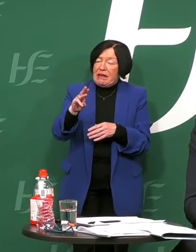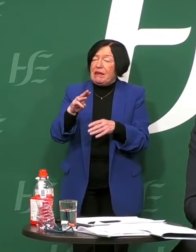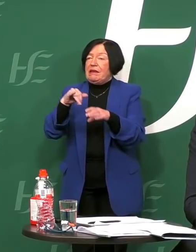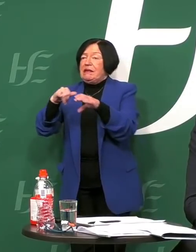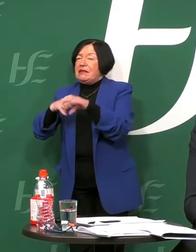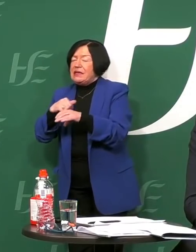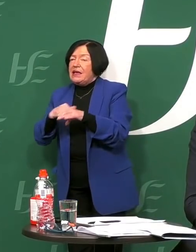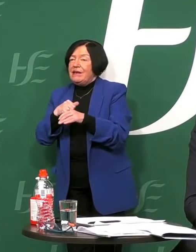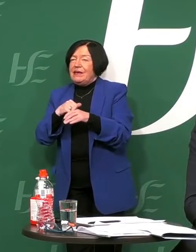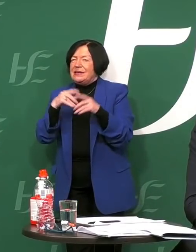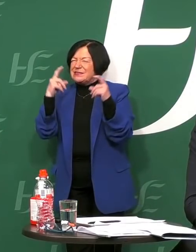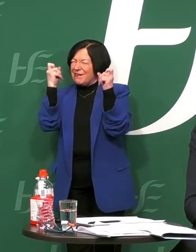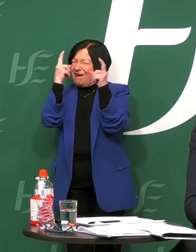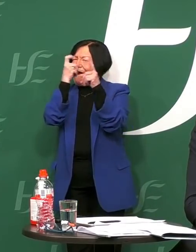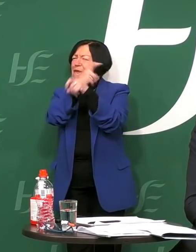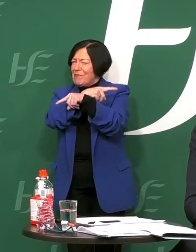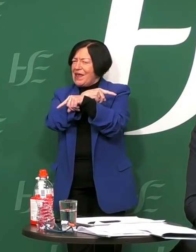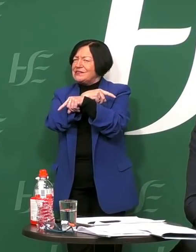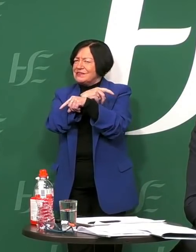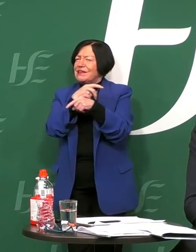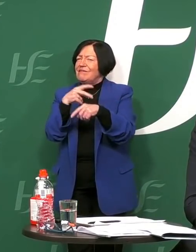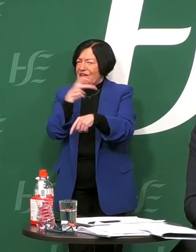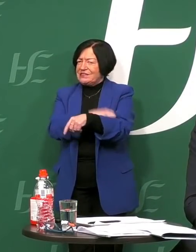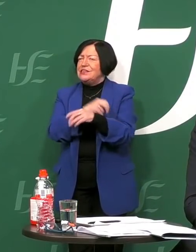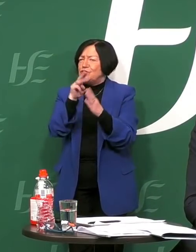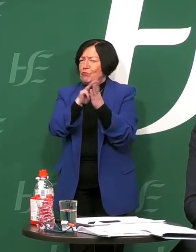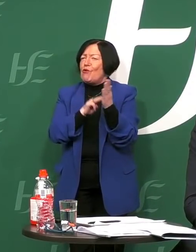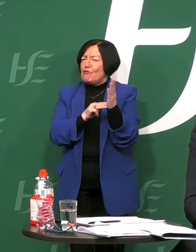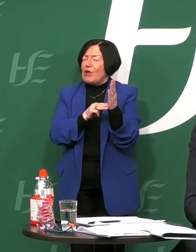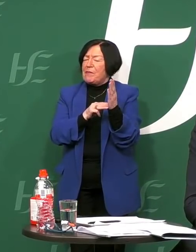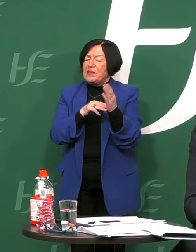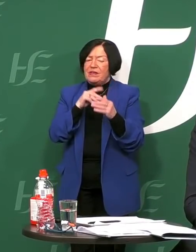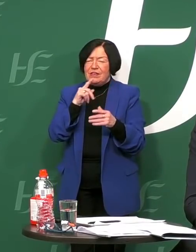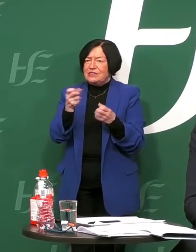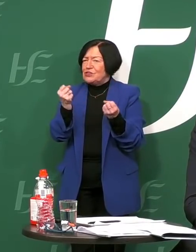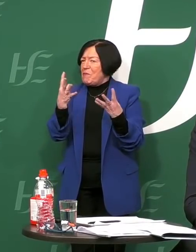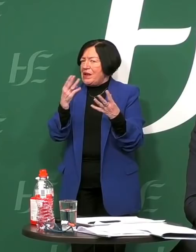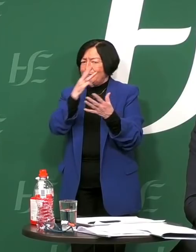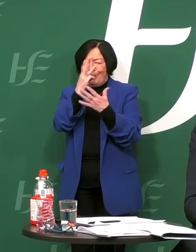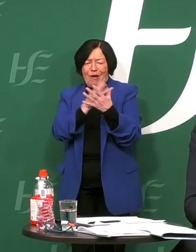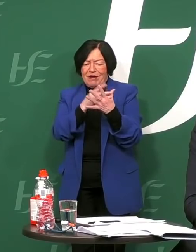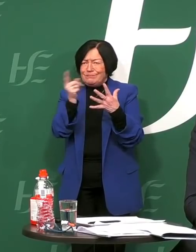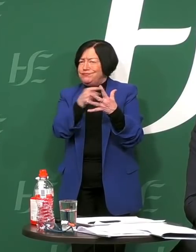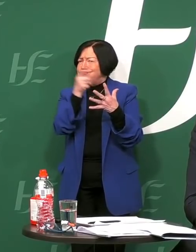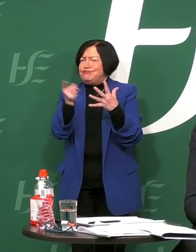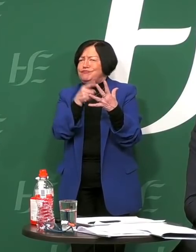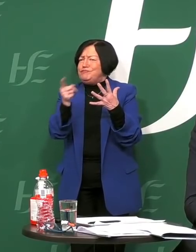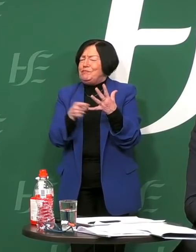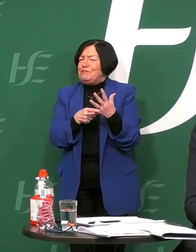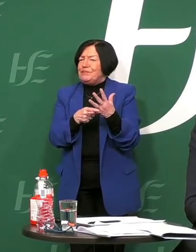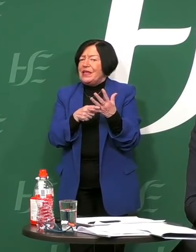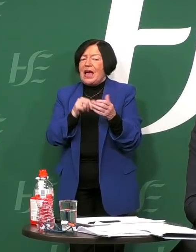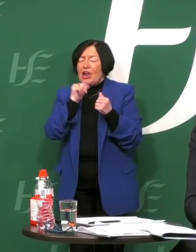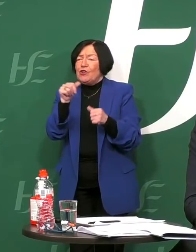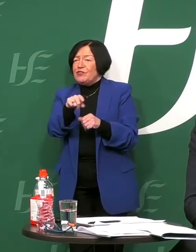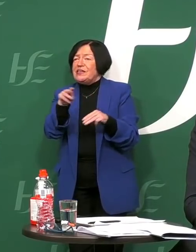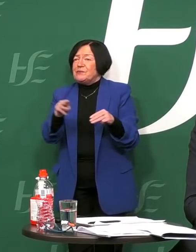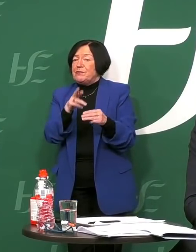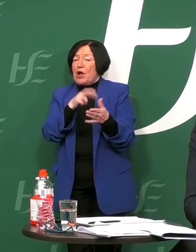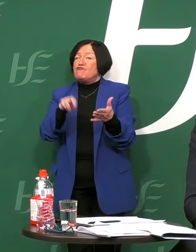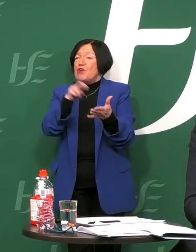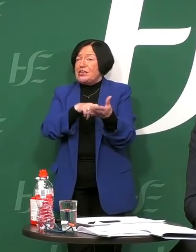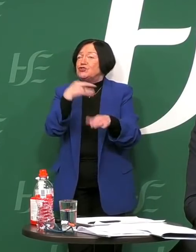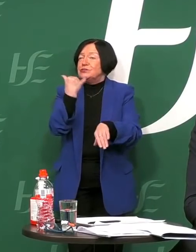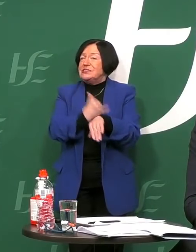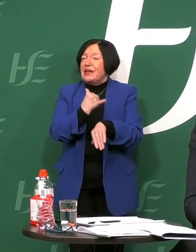pharmacists? It's a complex vaccination programme, there's no doubt about that. There's so many elements to it when you look at it, and none of these people are registered